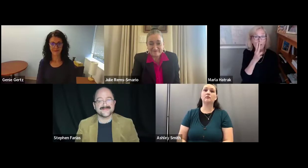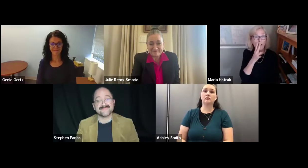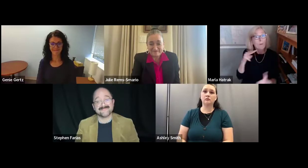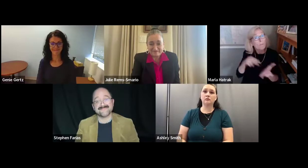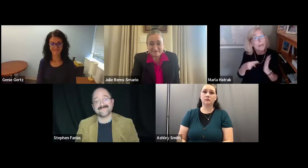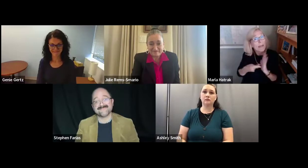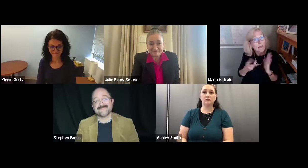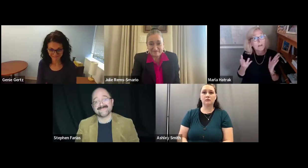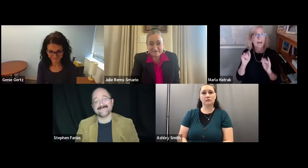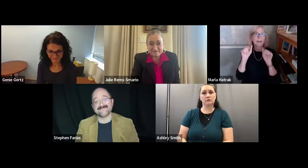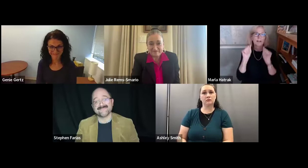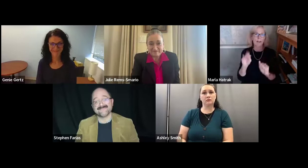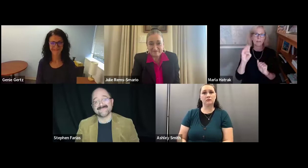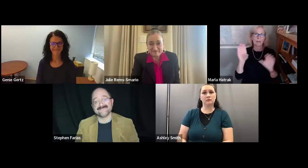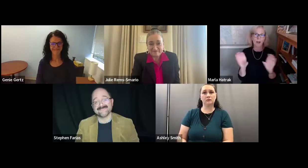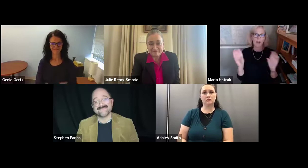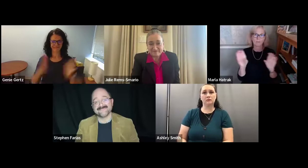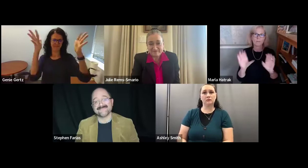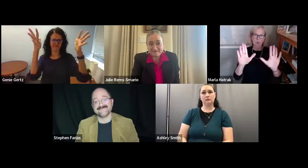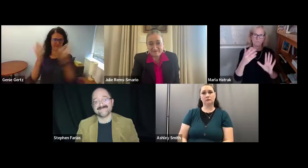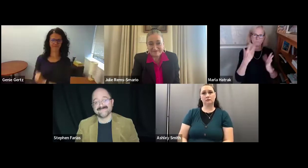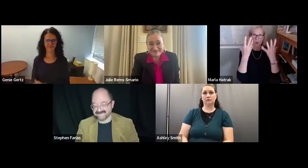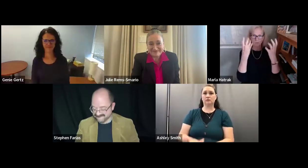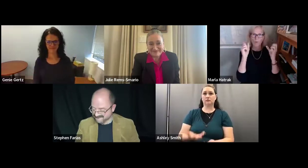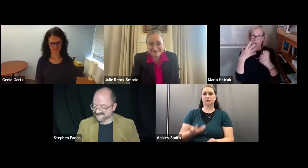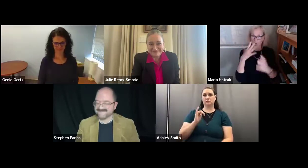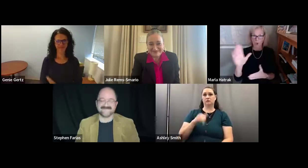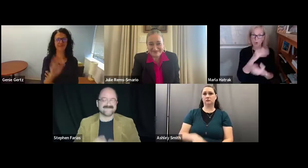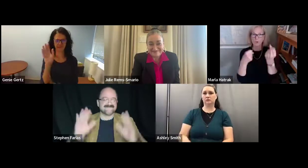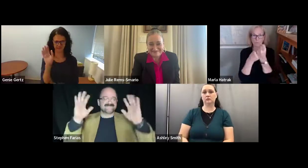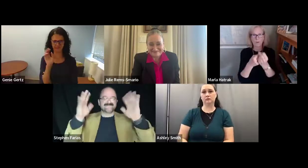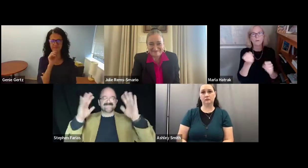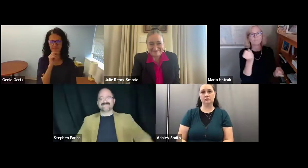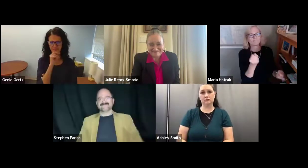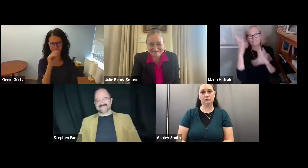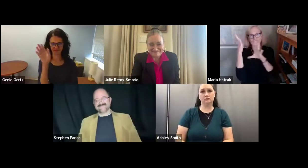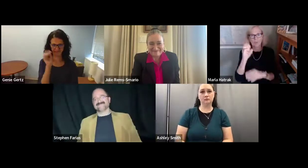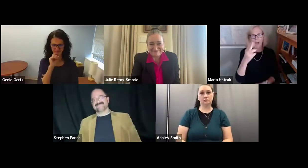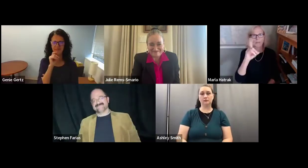we going to ban smoking? Would we do that? It could be done. We could get rid of an Eddie